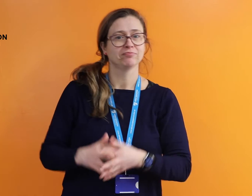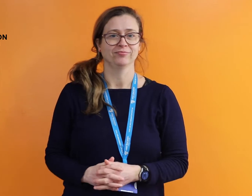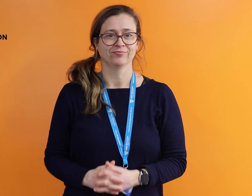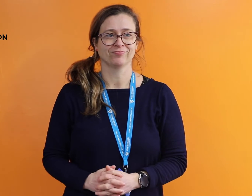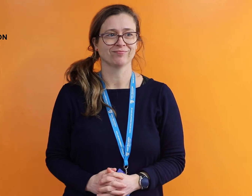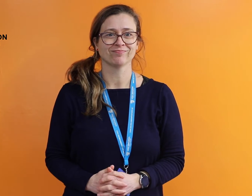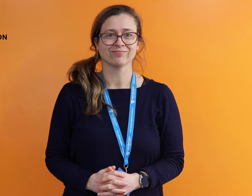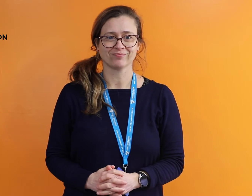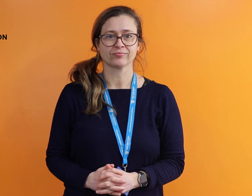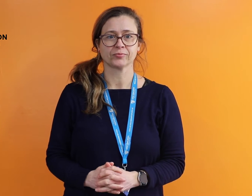course.